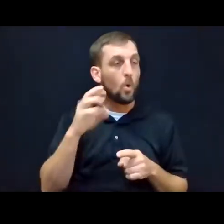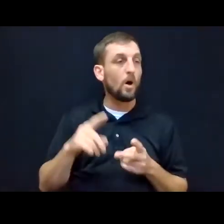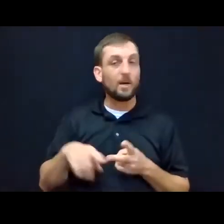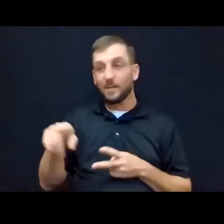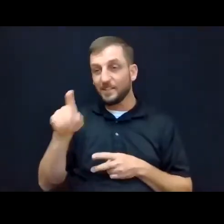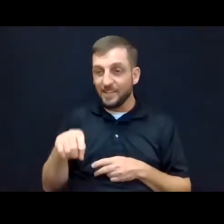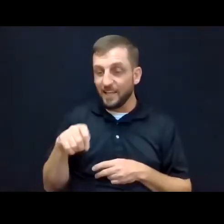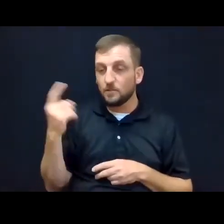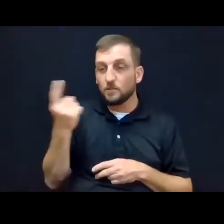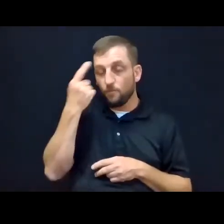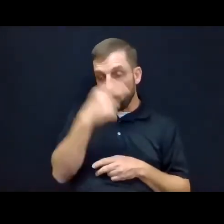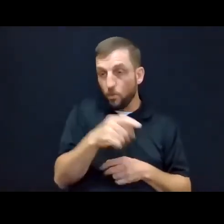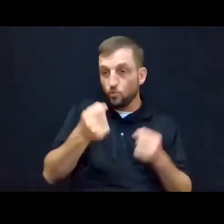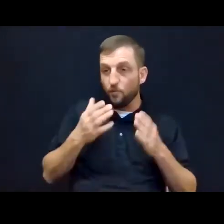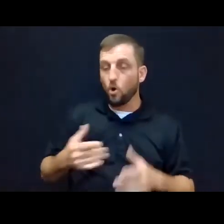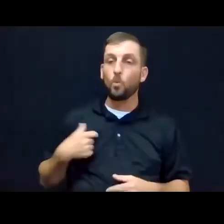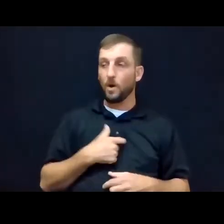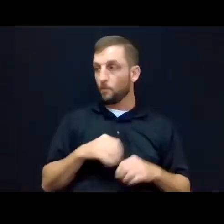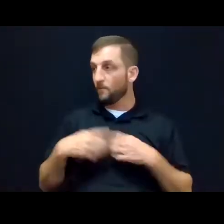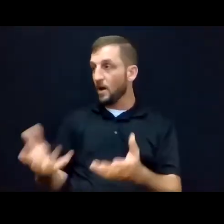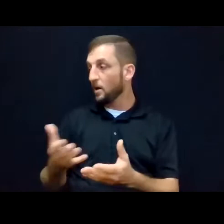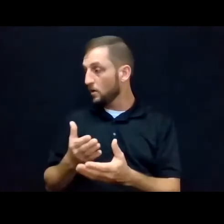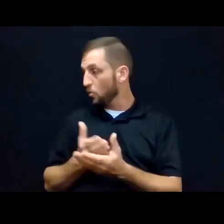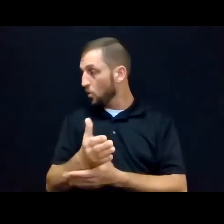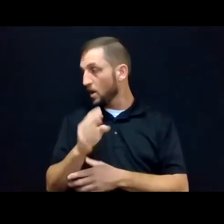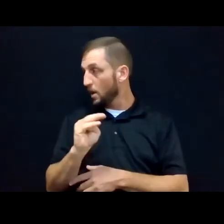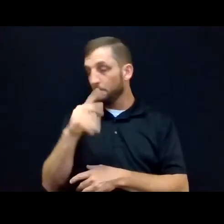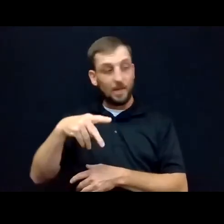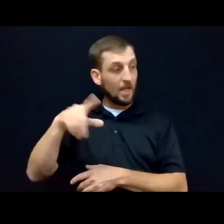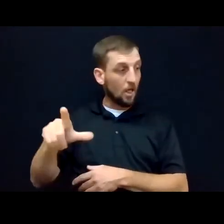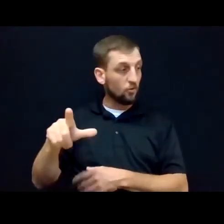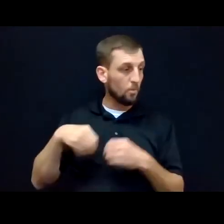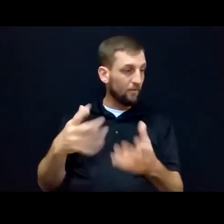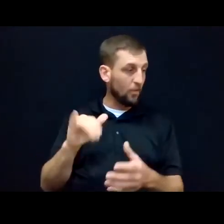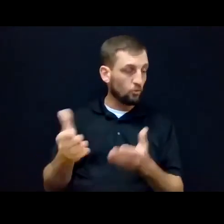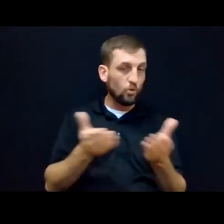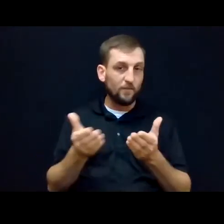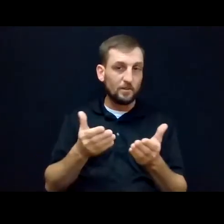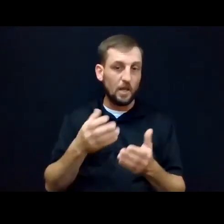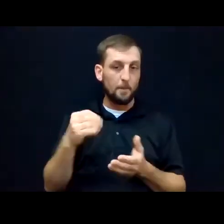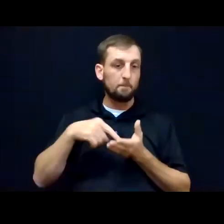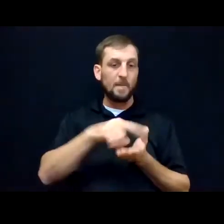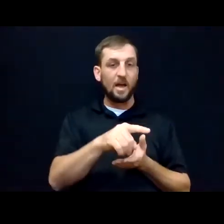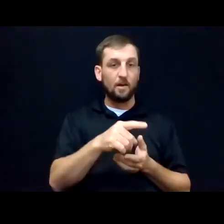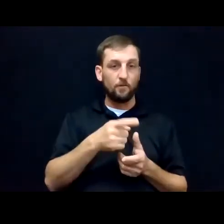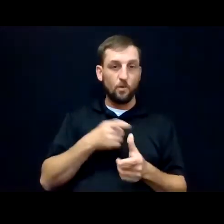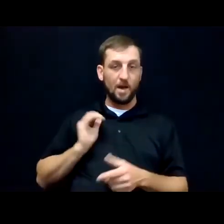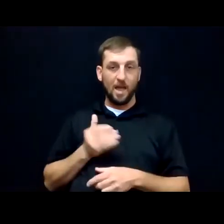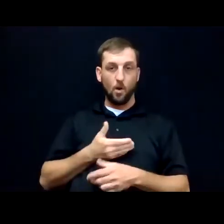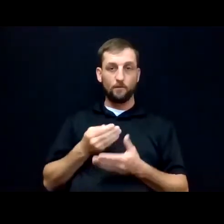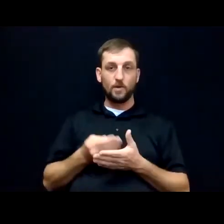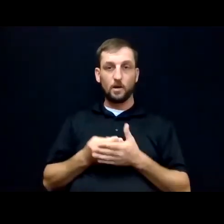for their drivers, we provide that. We actually go through our MPOs to provide those services and pay for it out of our federal